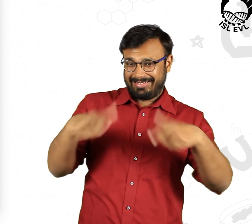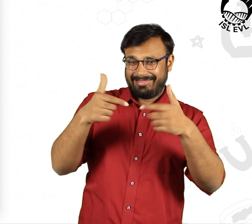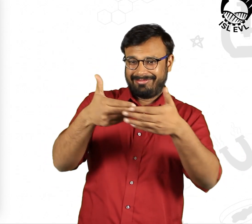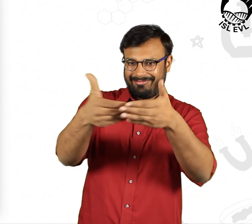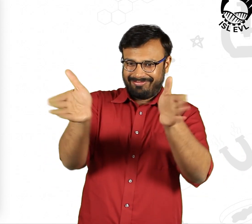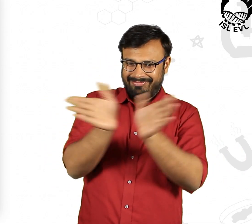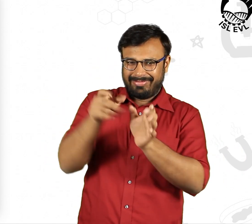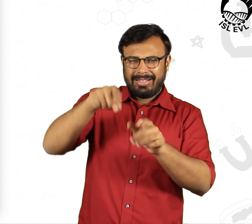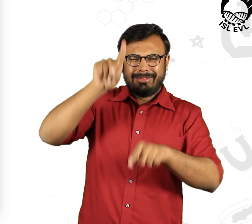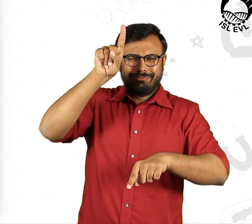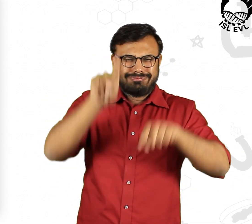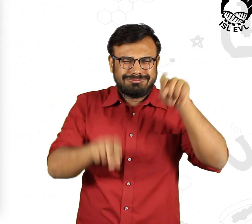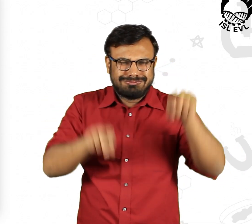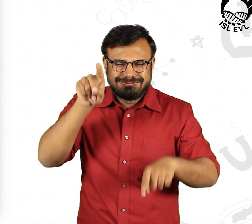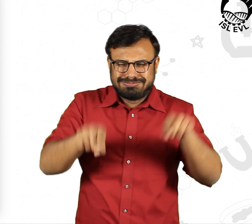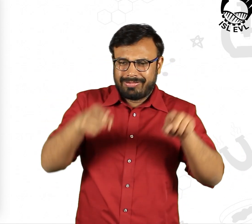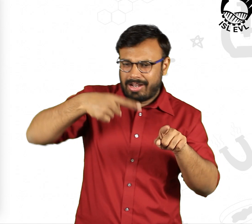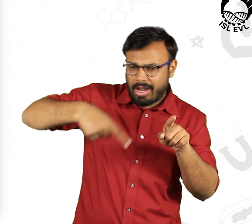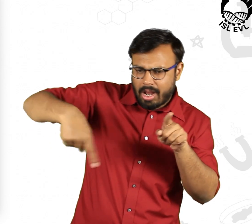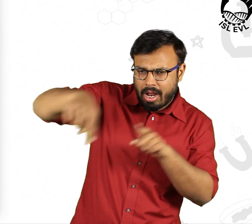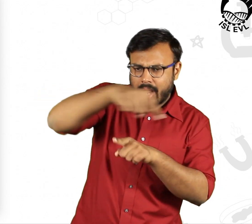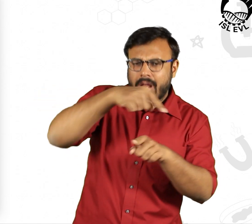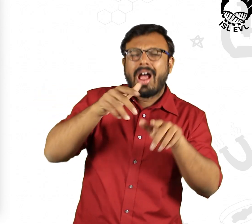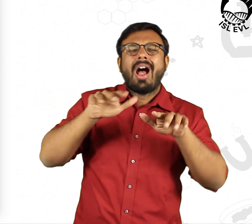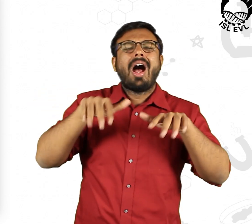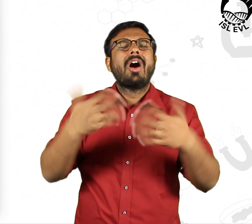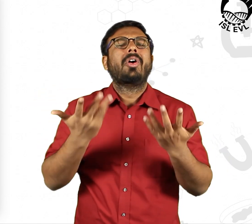What makes a community diverse?